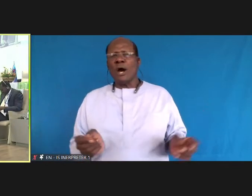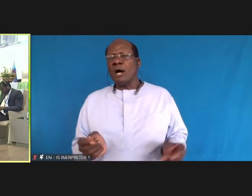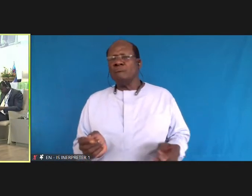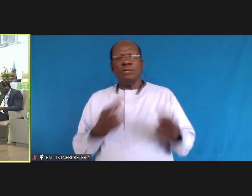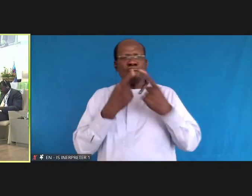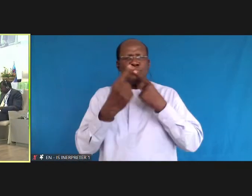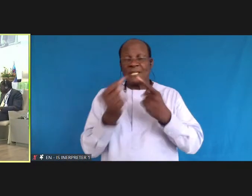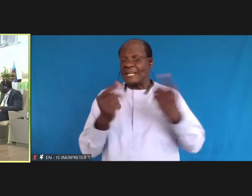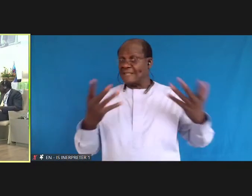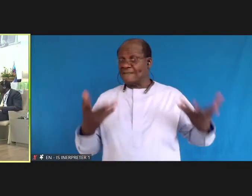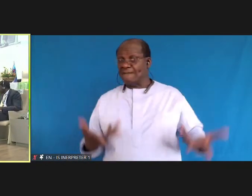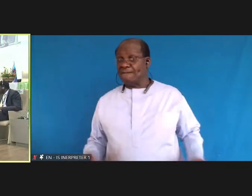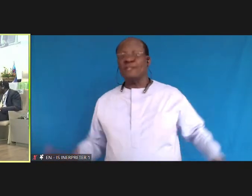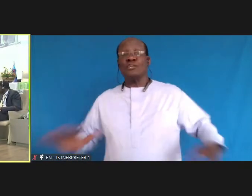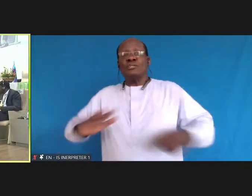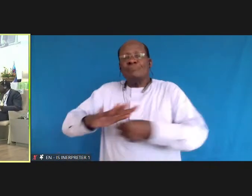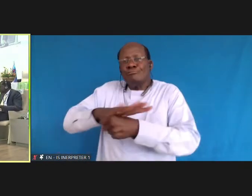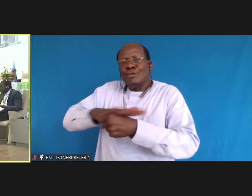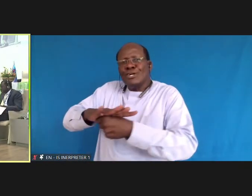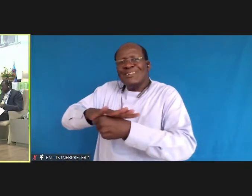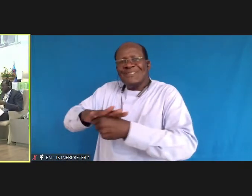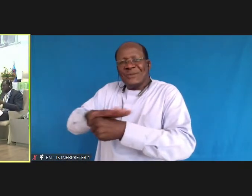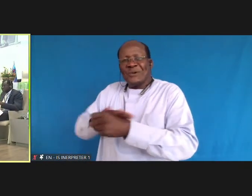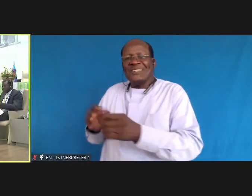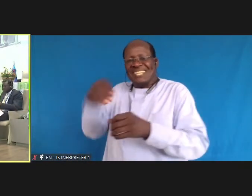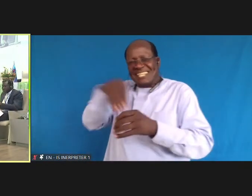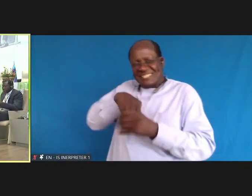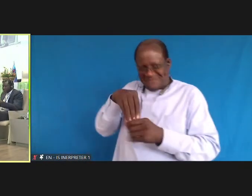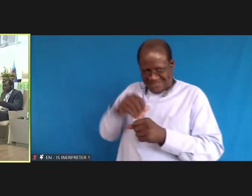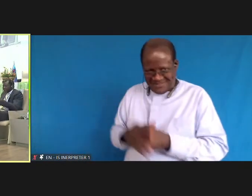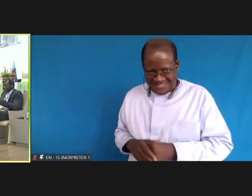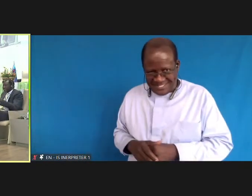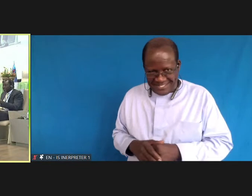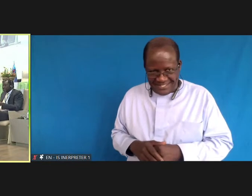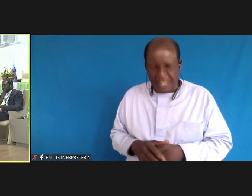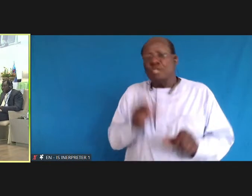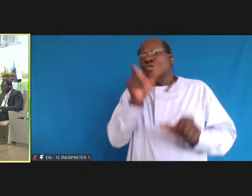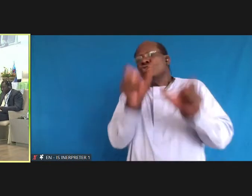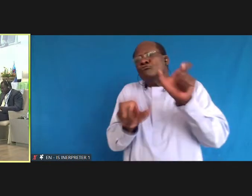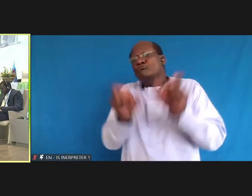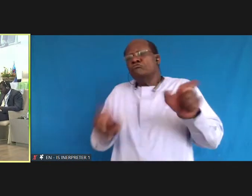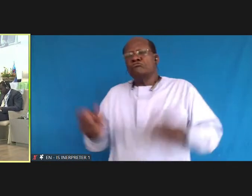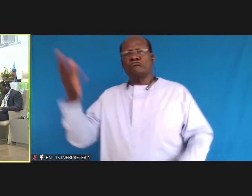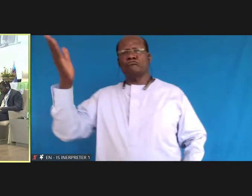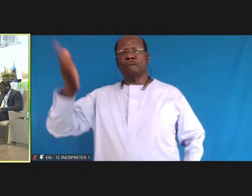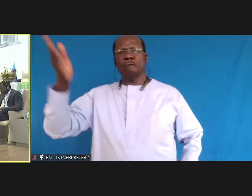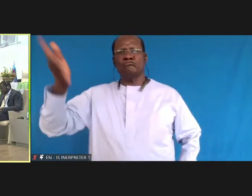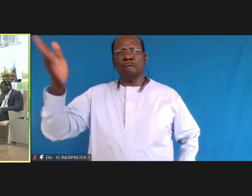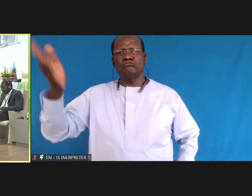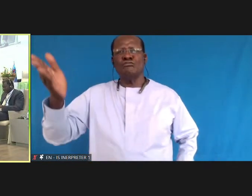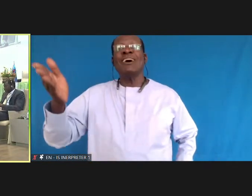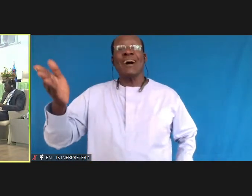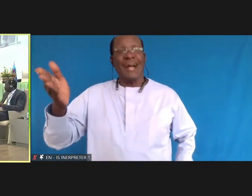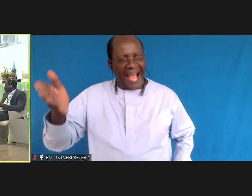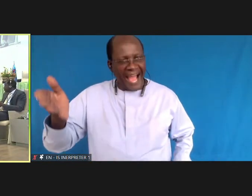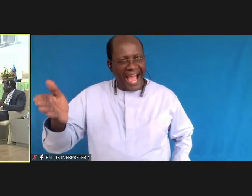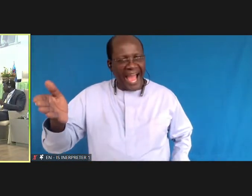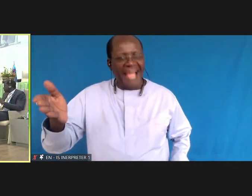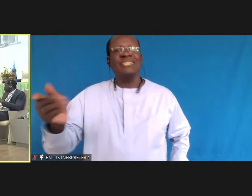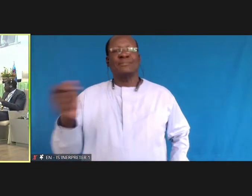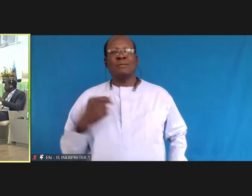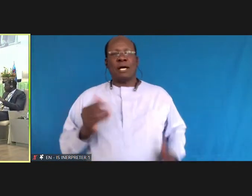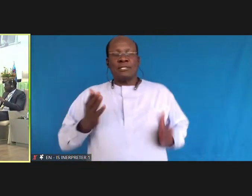many proposals from our speakers with regard to integration of human rights,